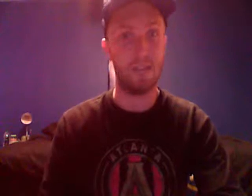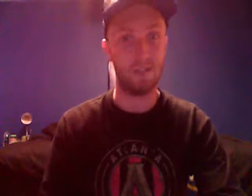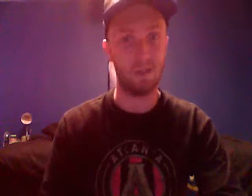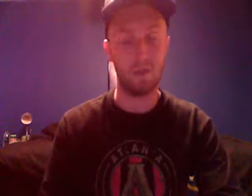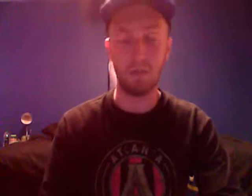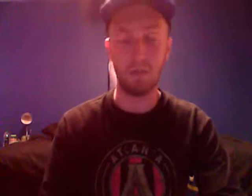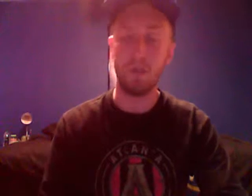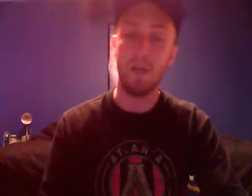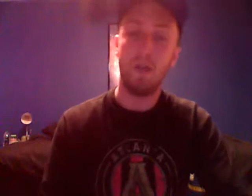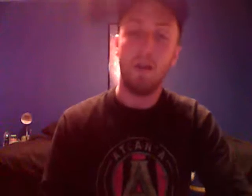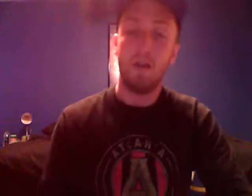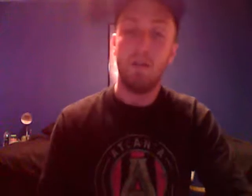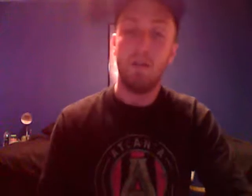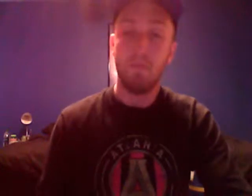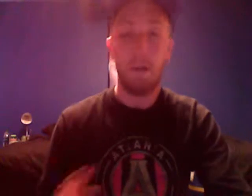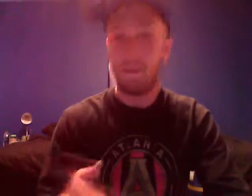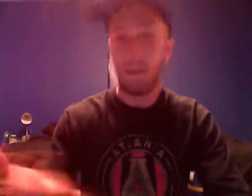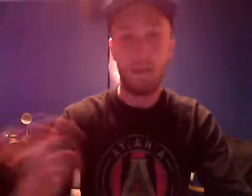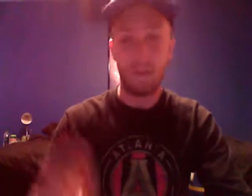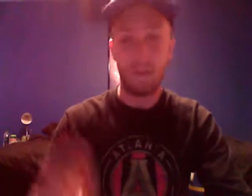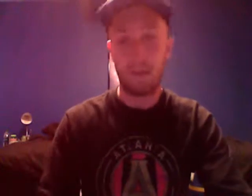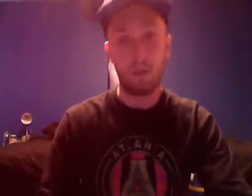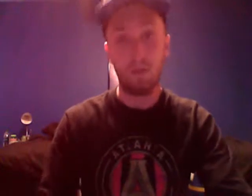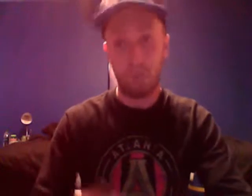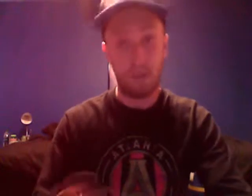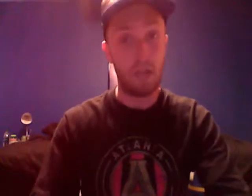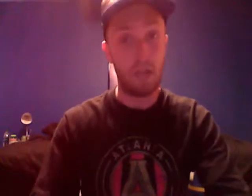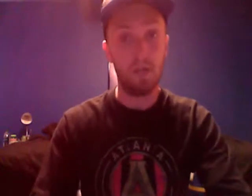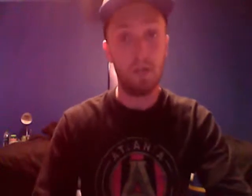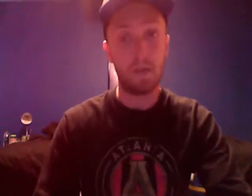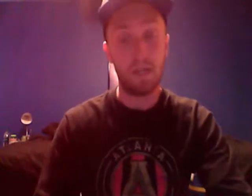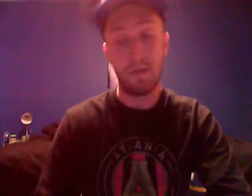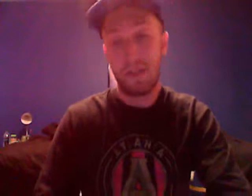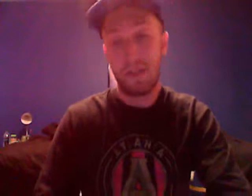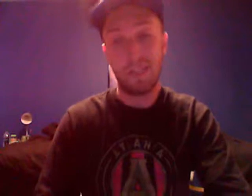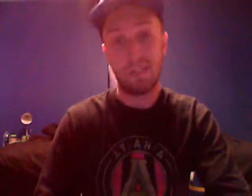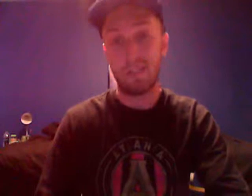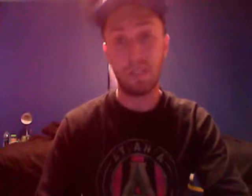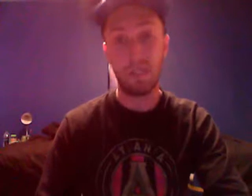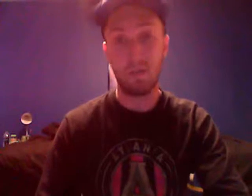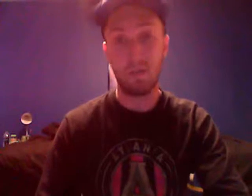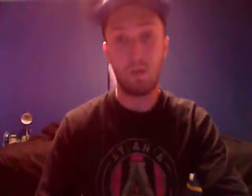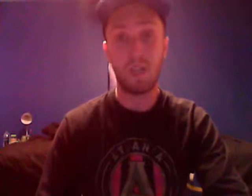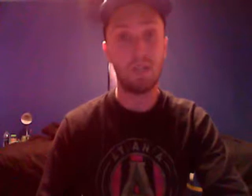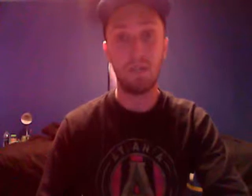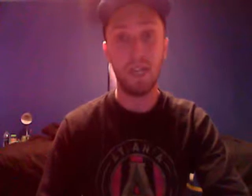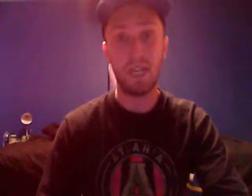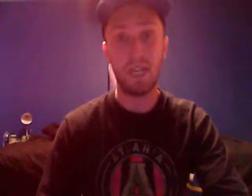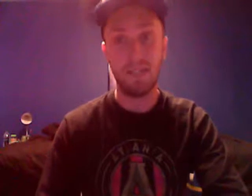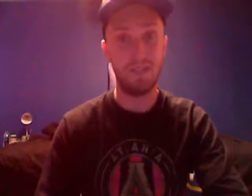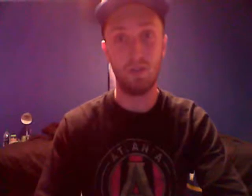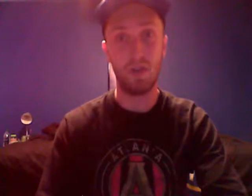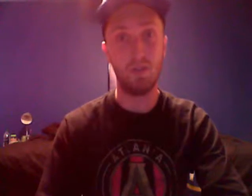on our goalkeeper. But, I mean, the second goal, I do blame on him. And I think just watching him today, he doesn't look